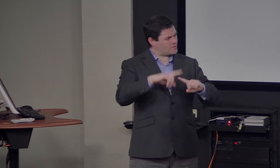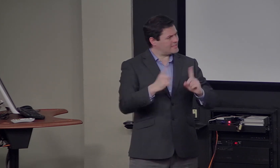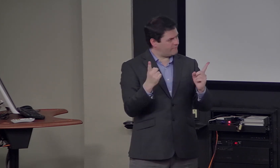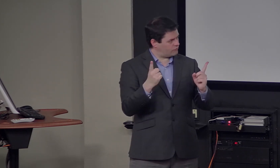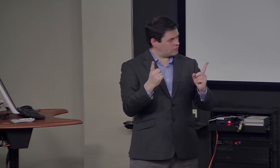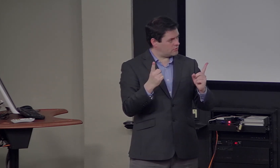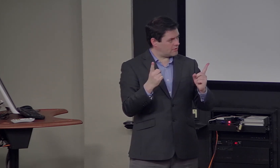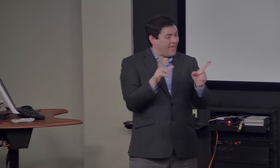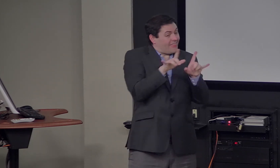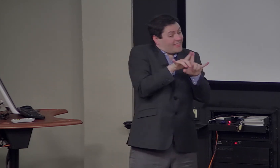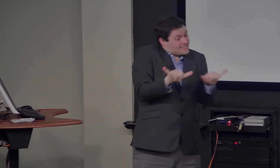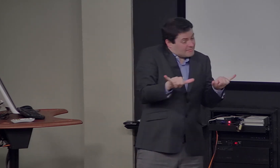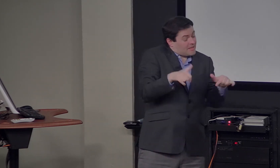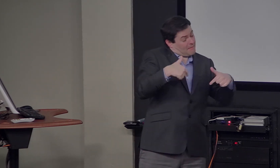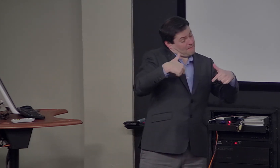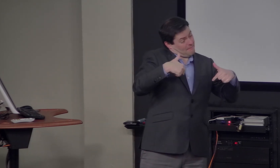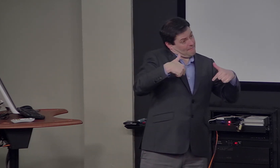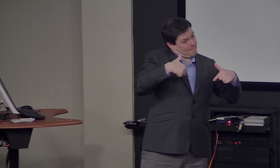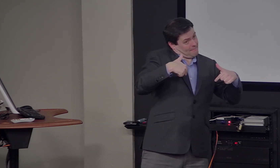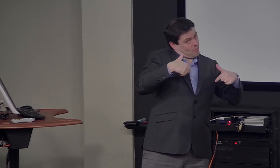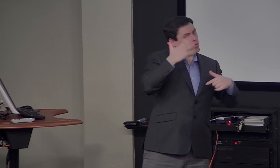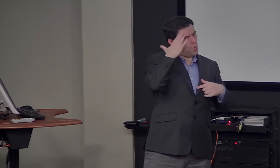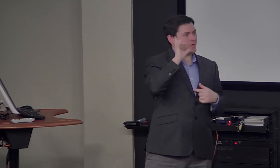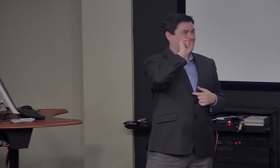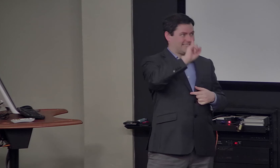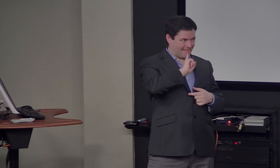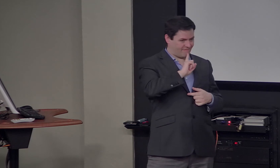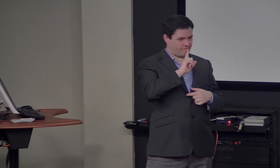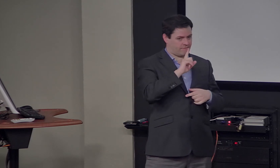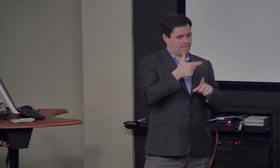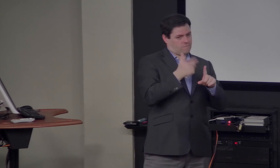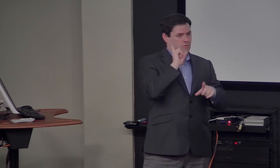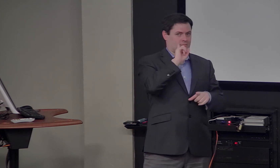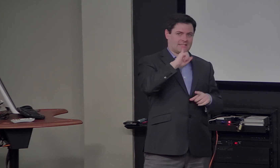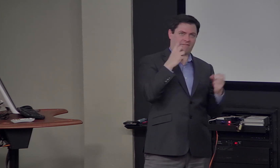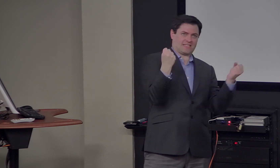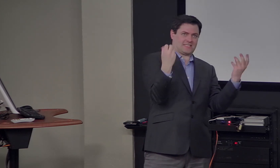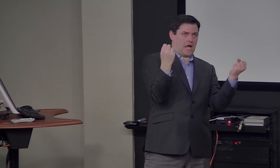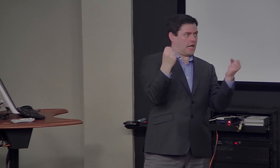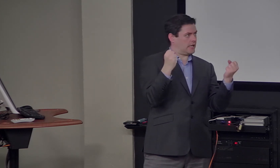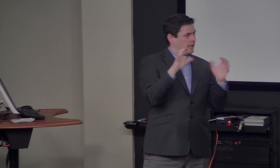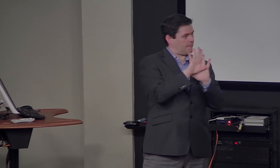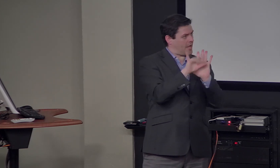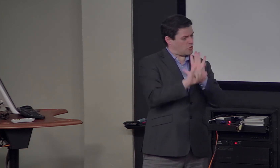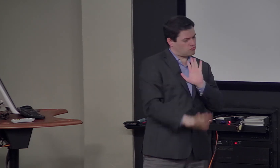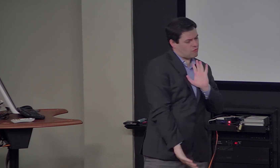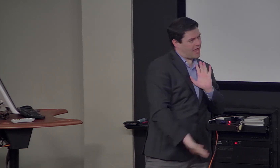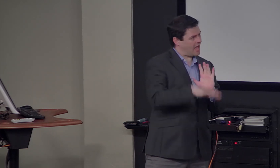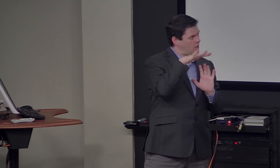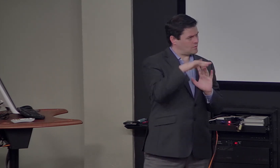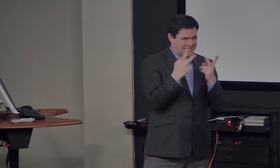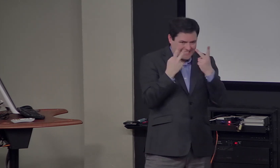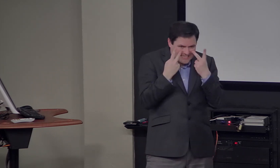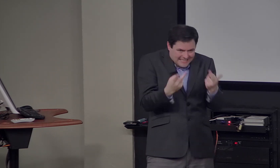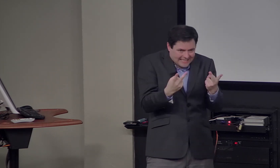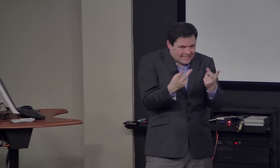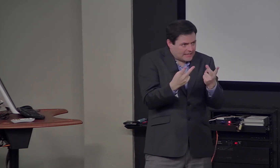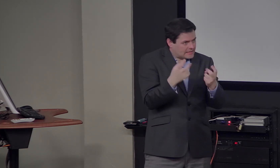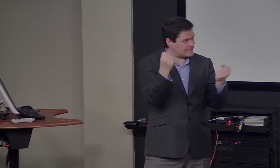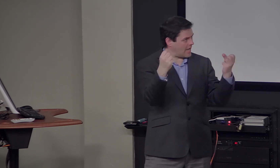way it should be. Of course, that's going to be very different if we're talking about a visual sign language. From deaf people who have native